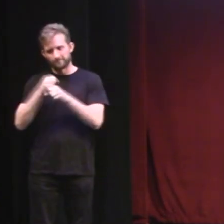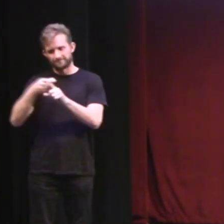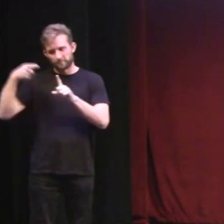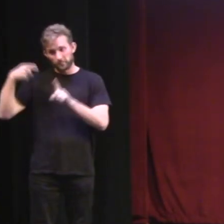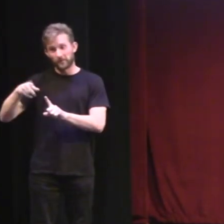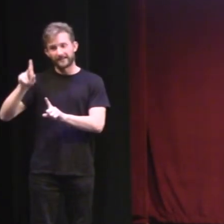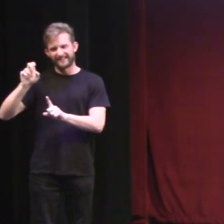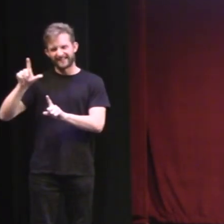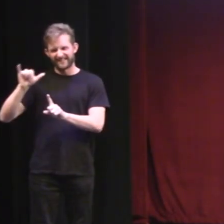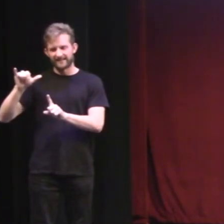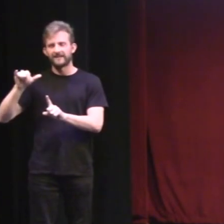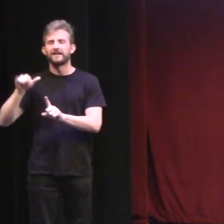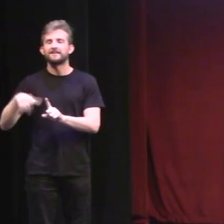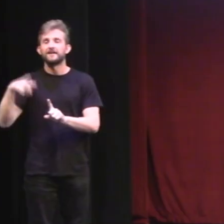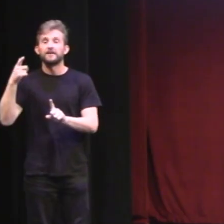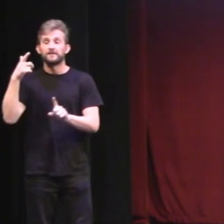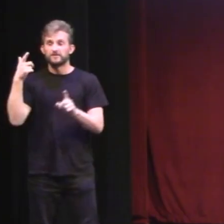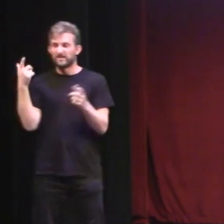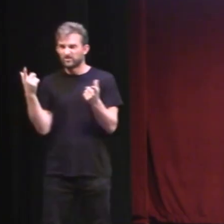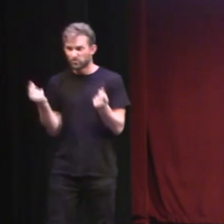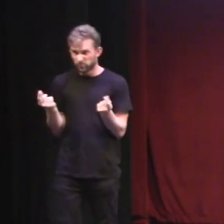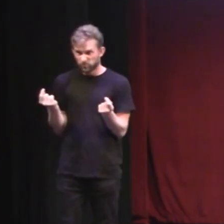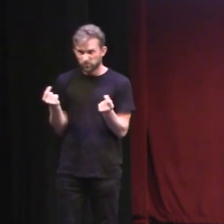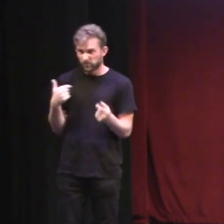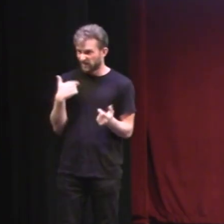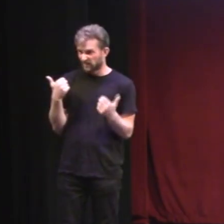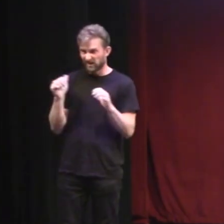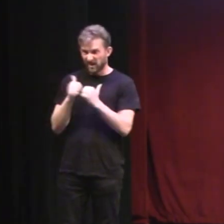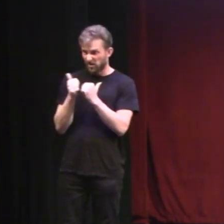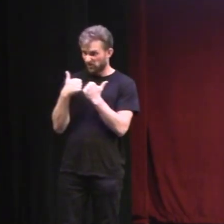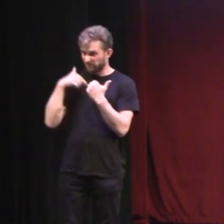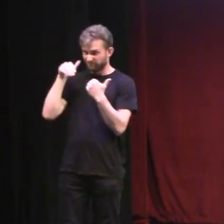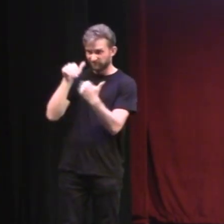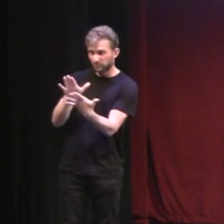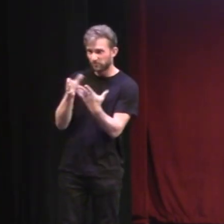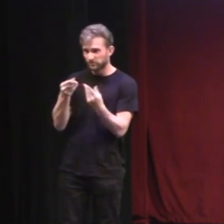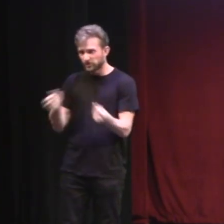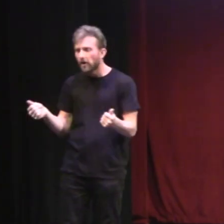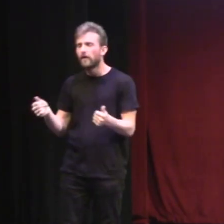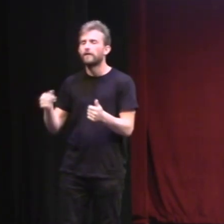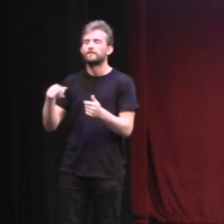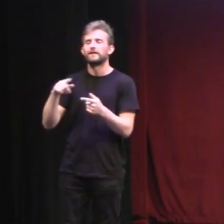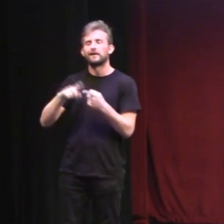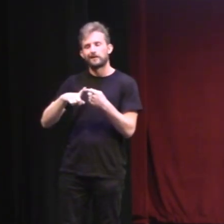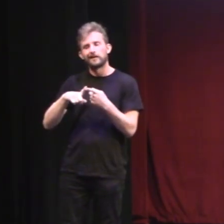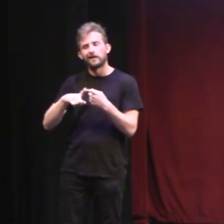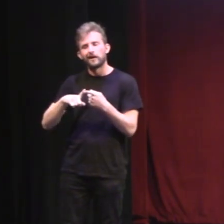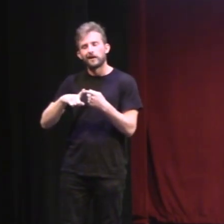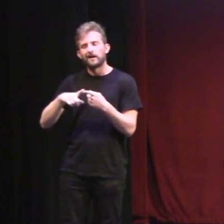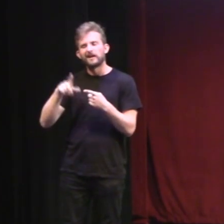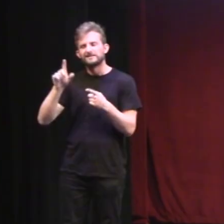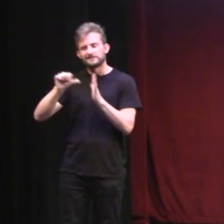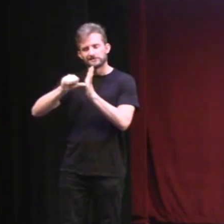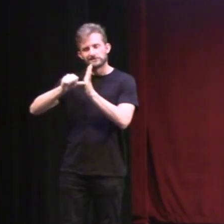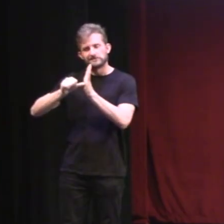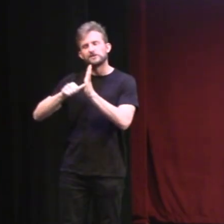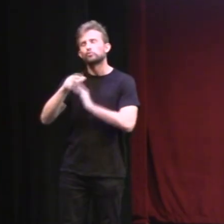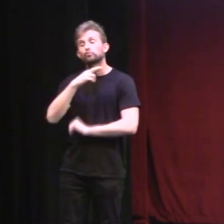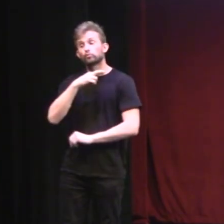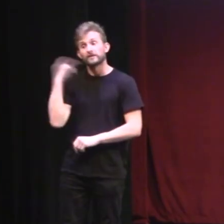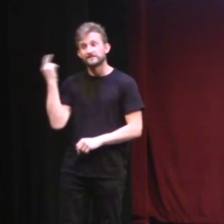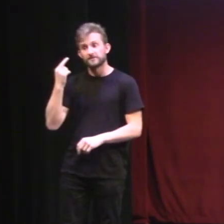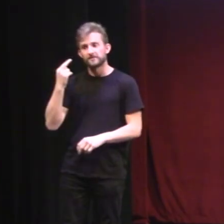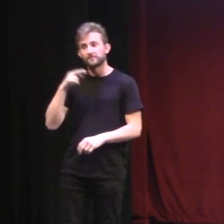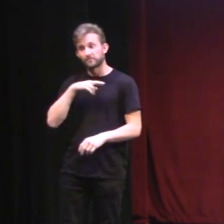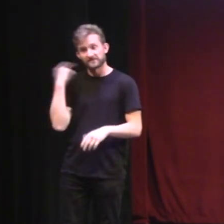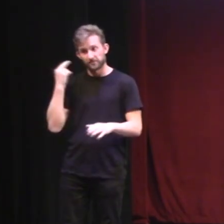her risky behaviors. So the running away, the encounters with men, which is usually sexual favors for